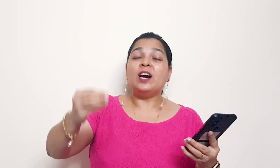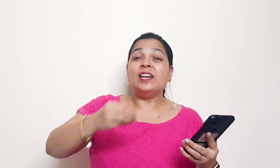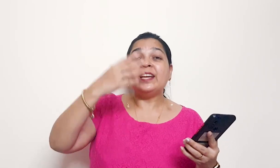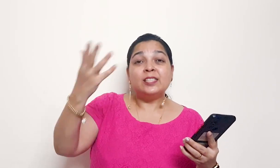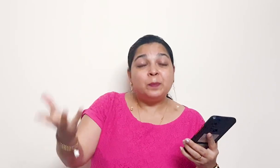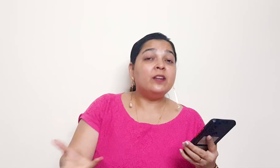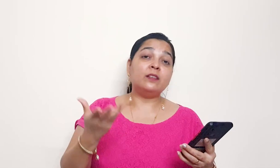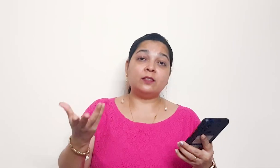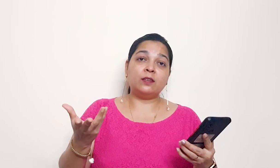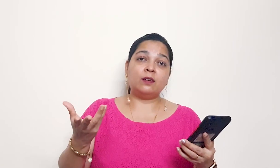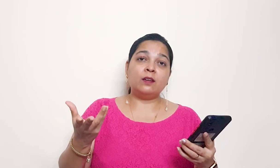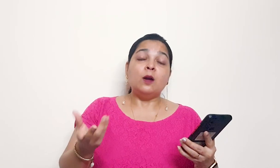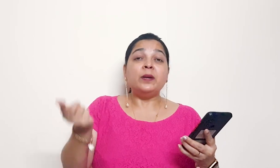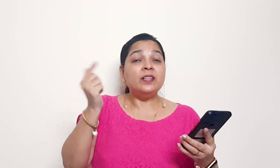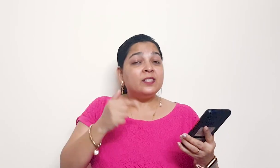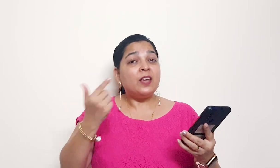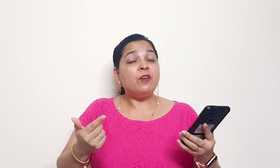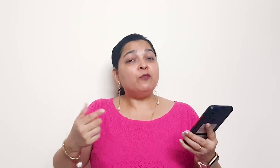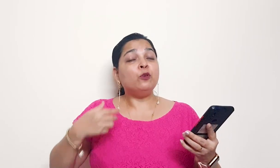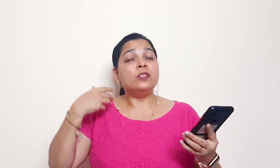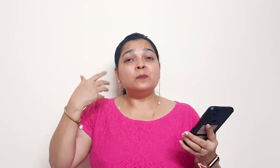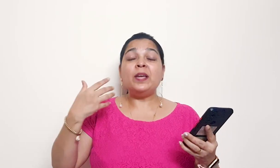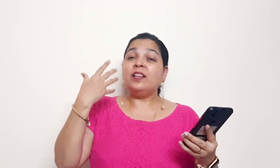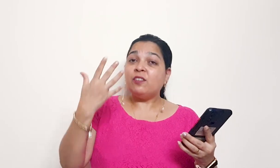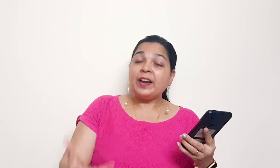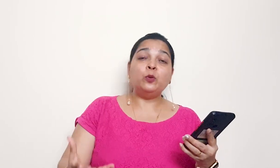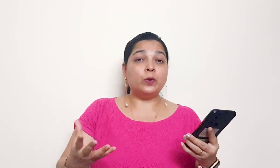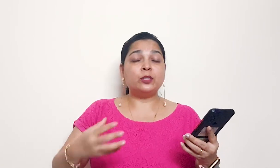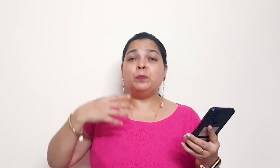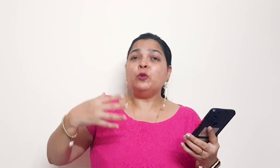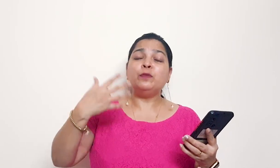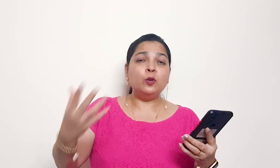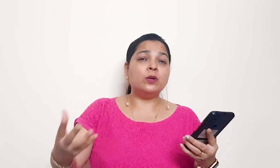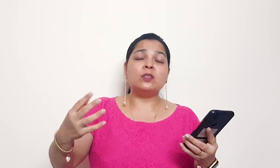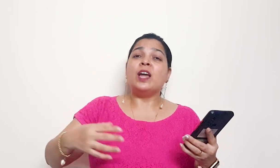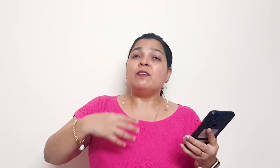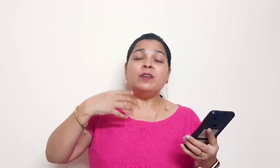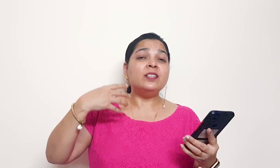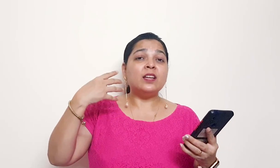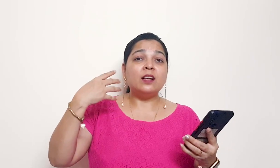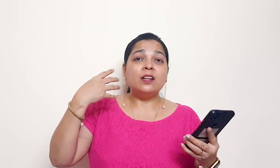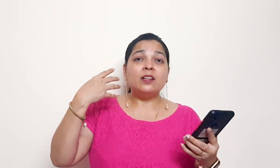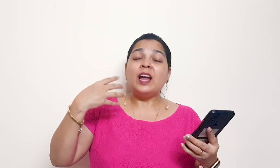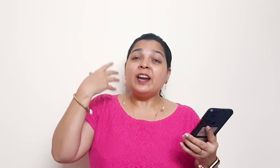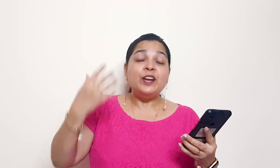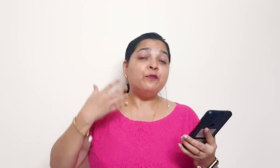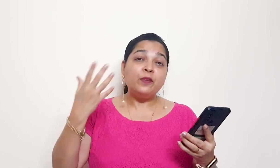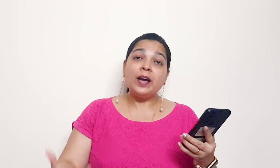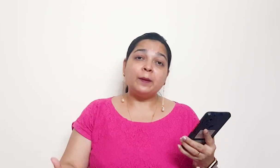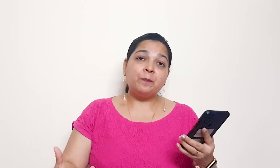into an ugly experience. But in the same way, if you speak the right words, beautiful words, words